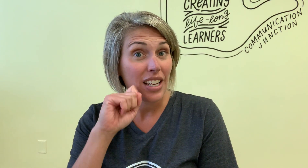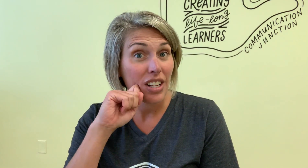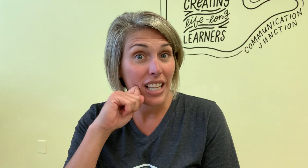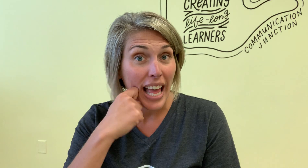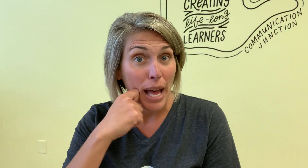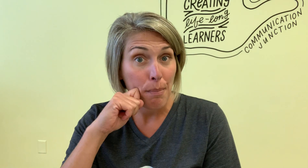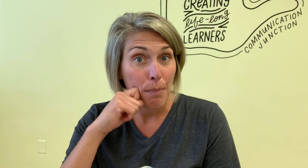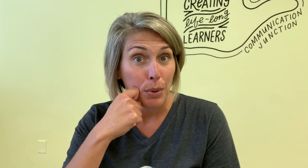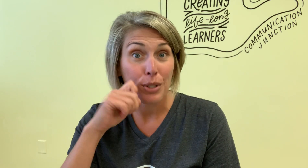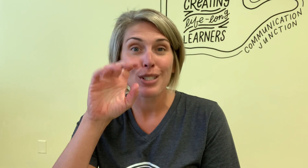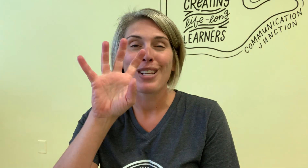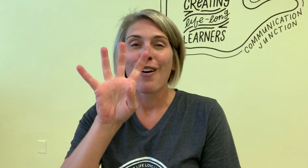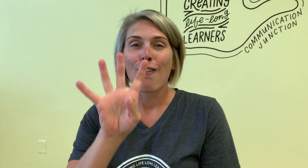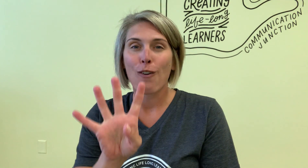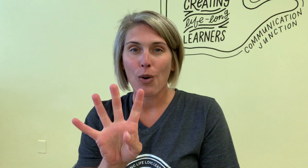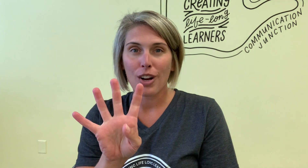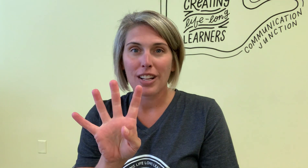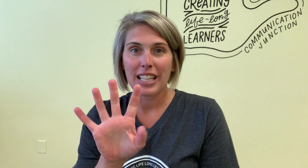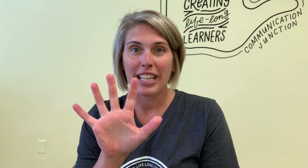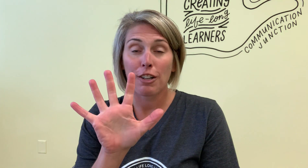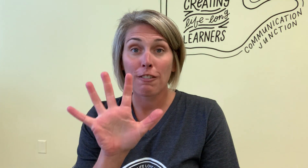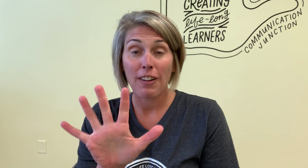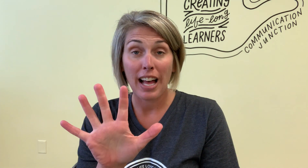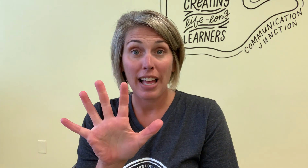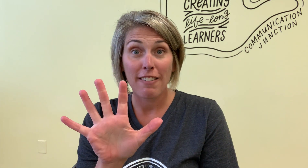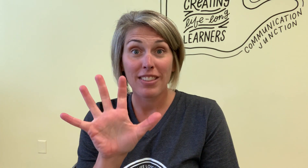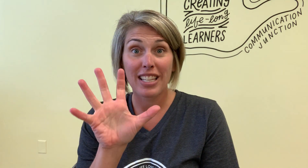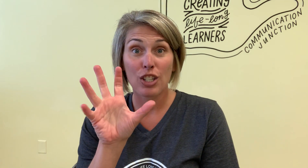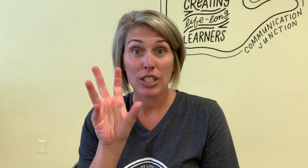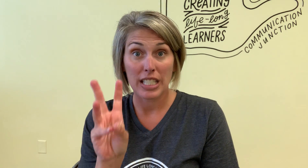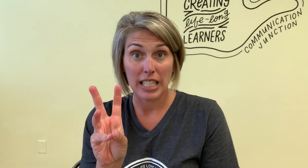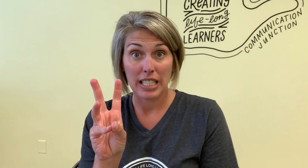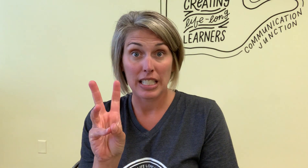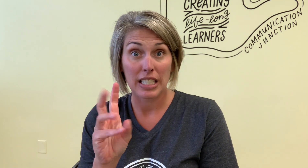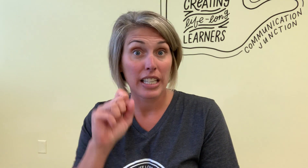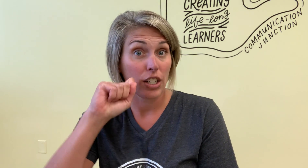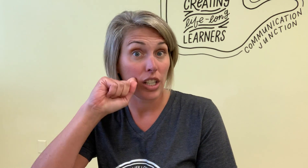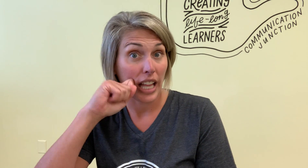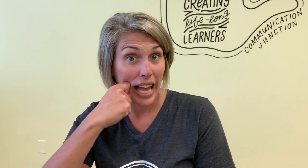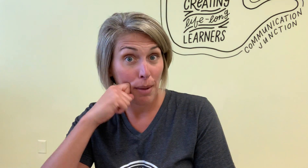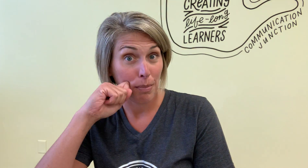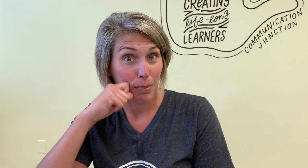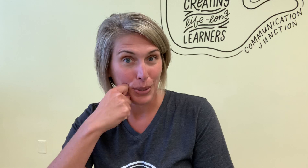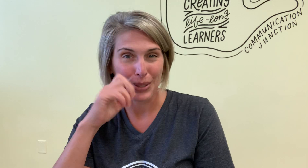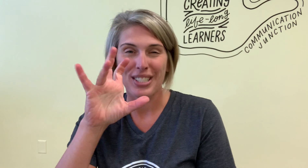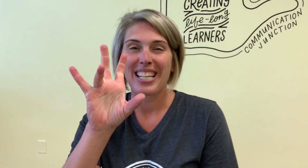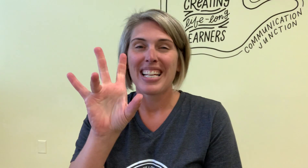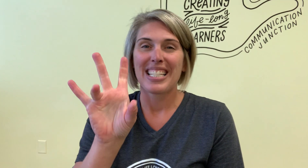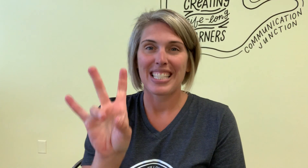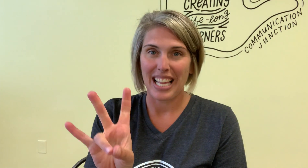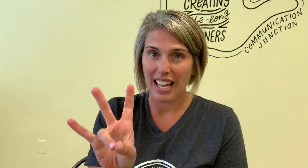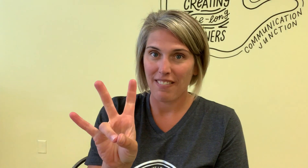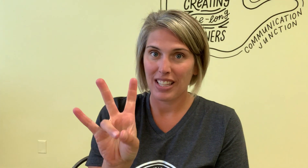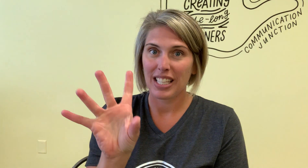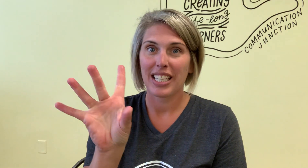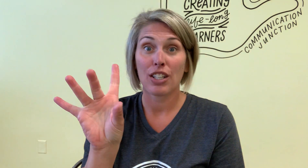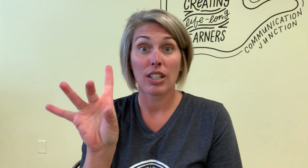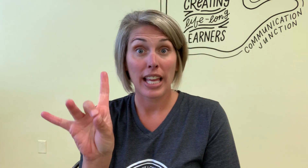little apples. Four little, five little, six little apples. Seven little,